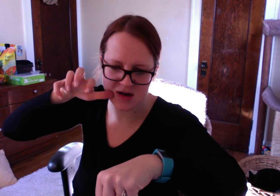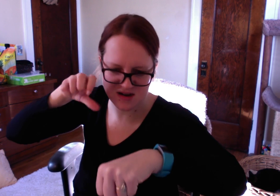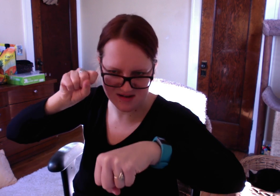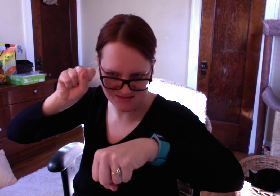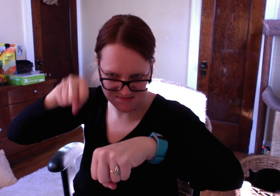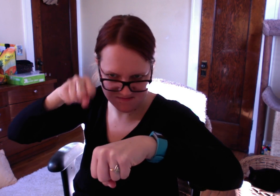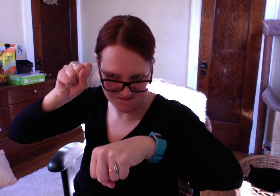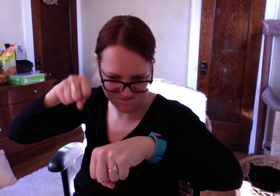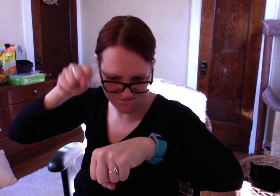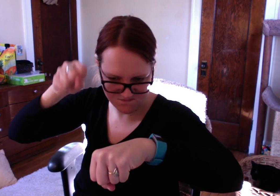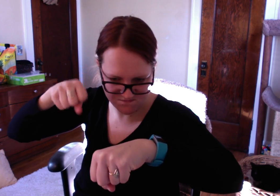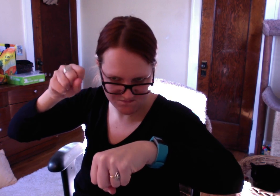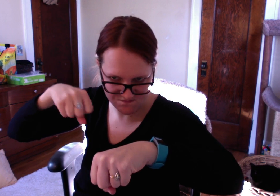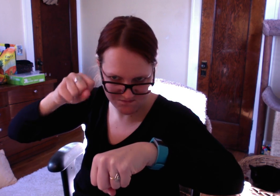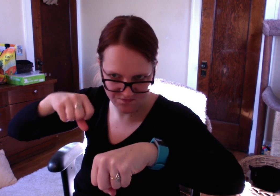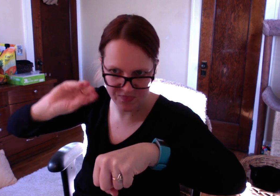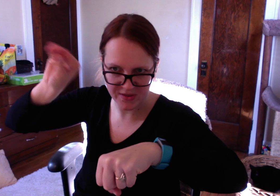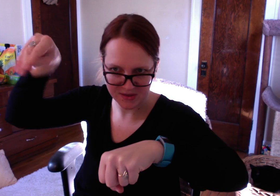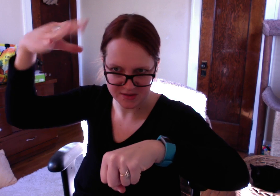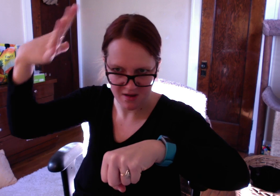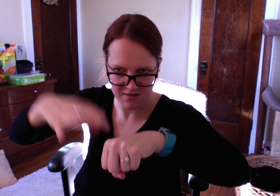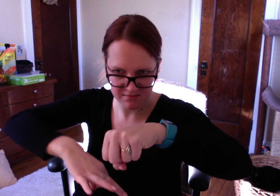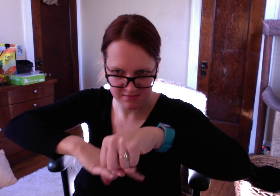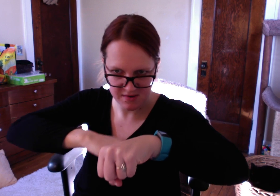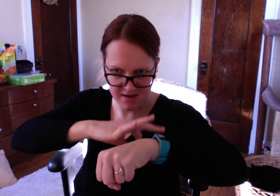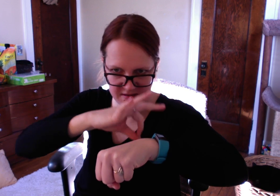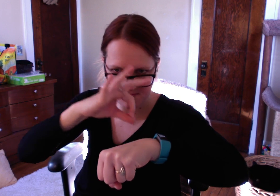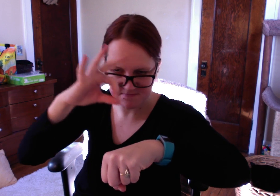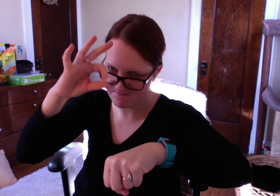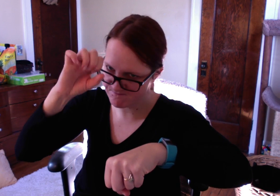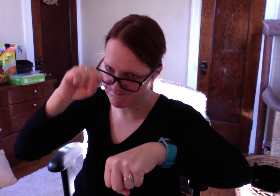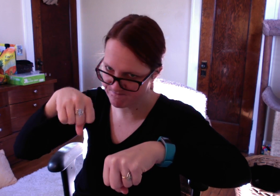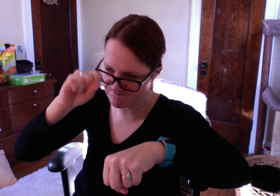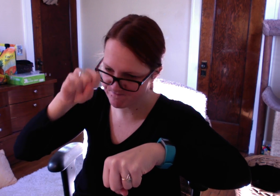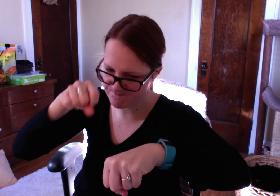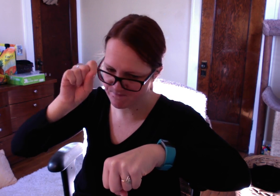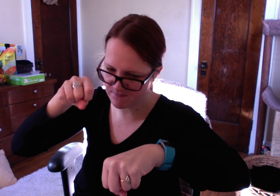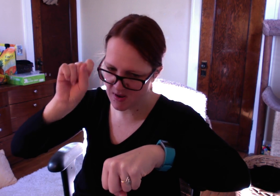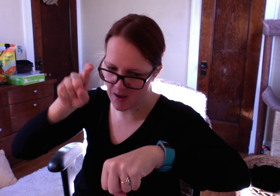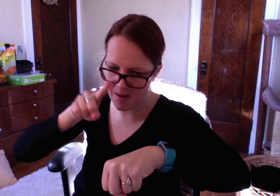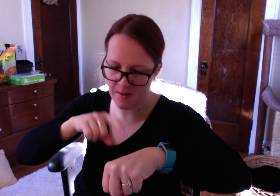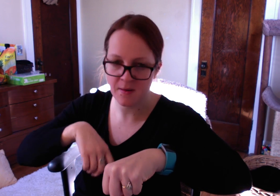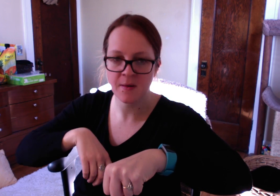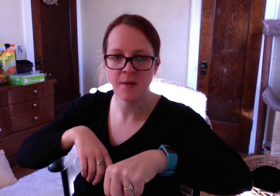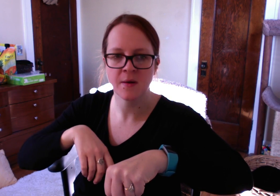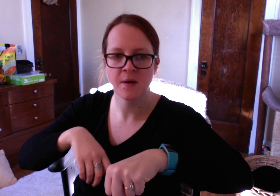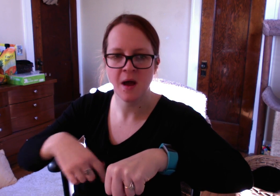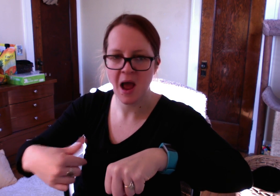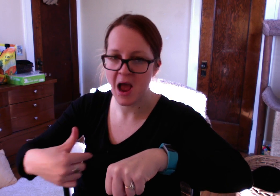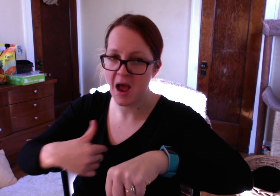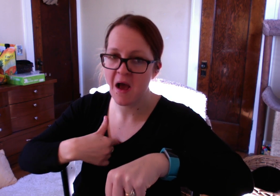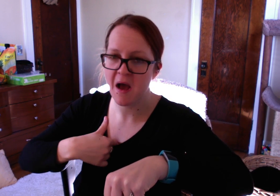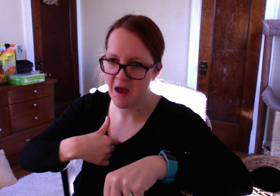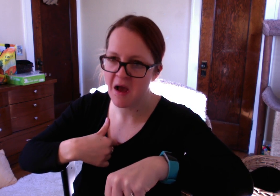Yes, Bear growled. The sun did come up. Yes, I do look